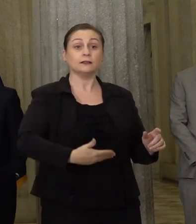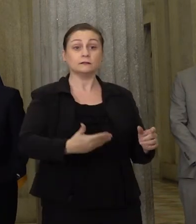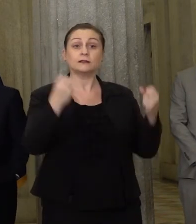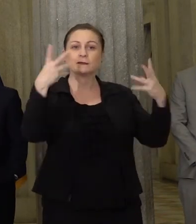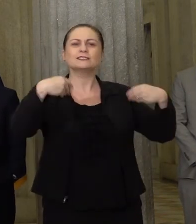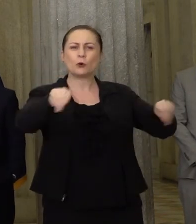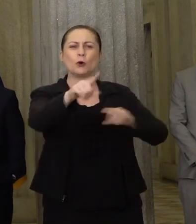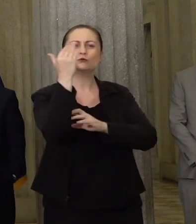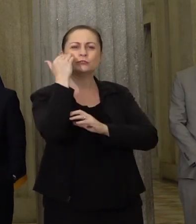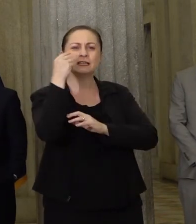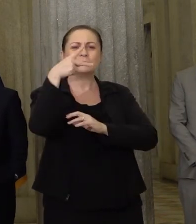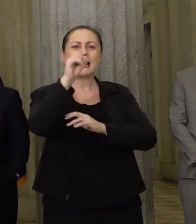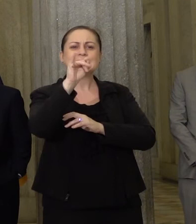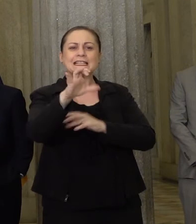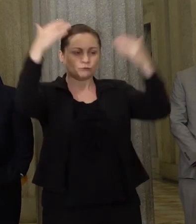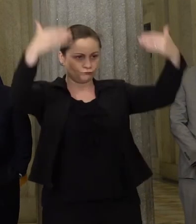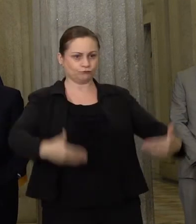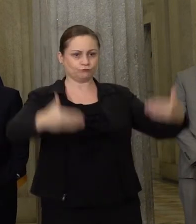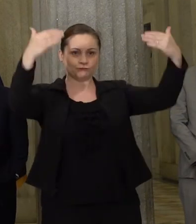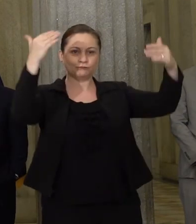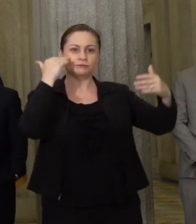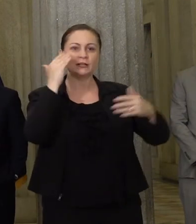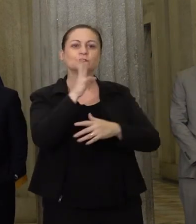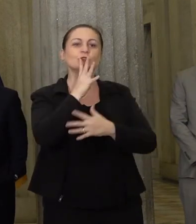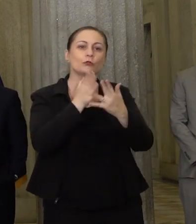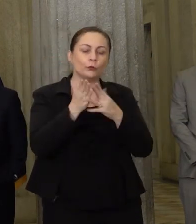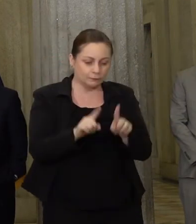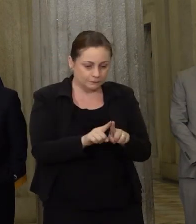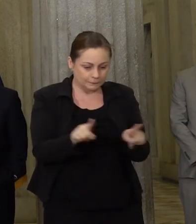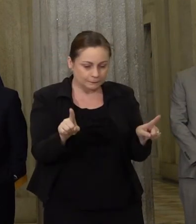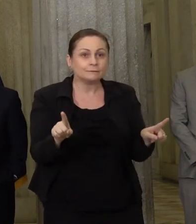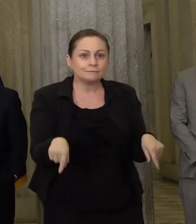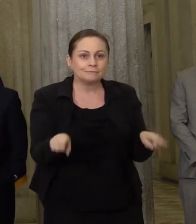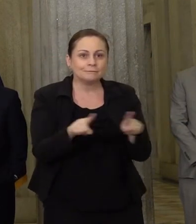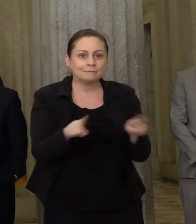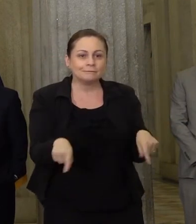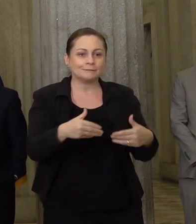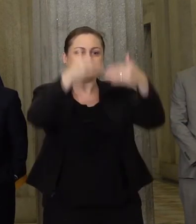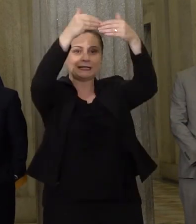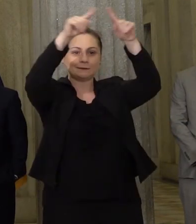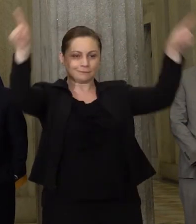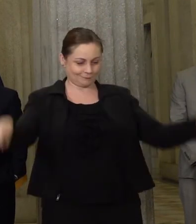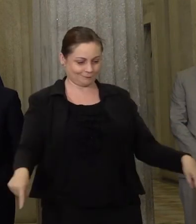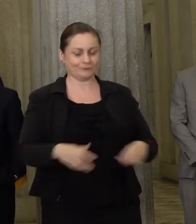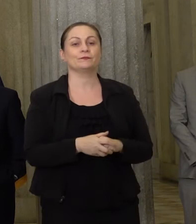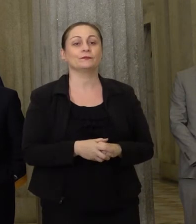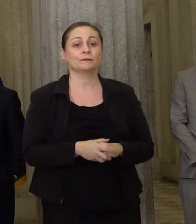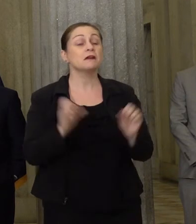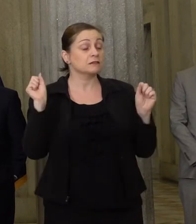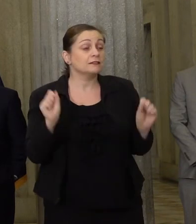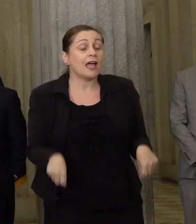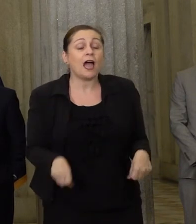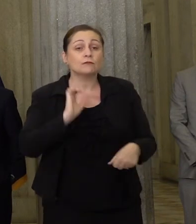convenience stores. You can't, you have to talk through a big piece of plastic. Those kind of things can be